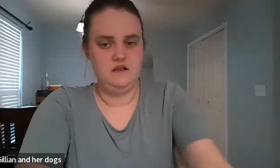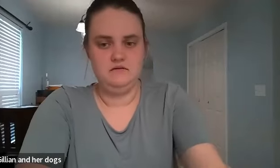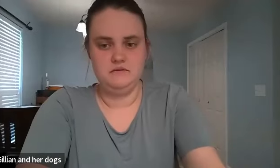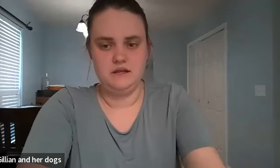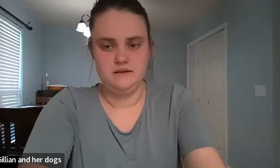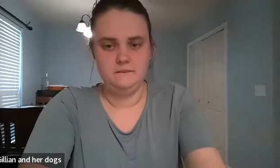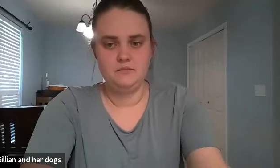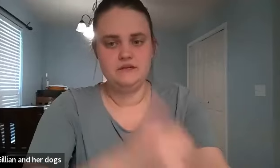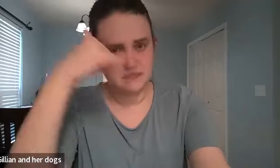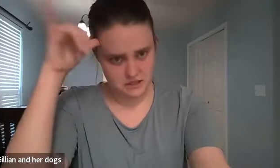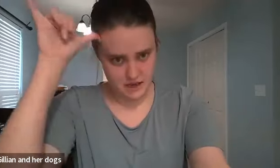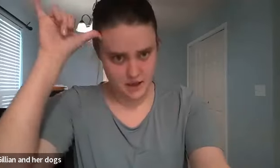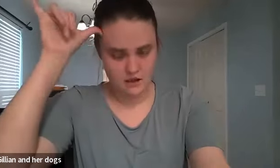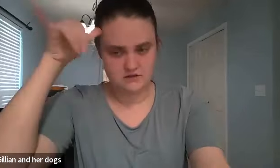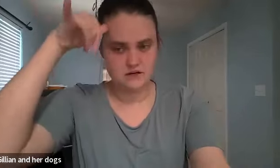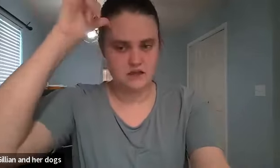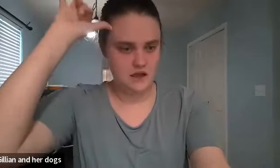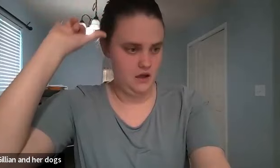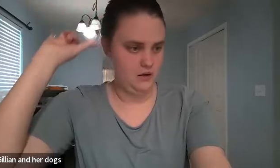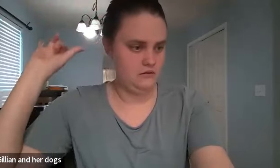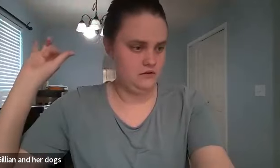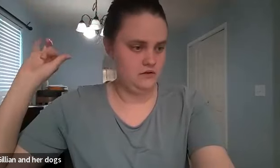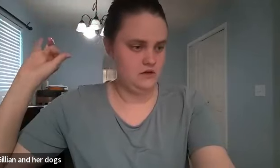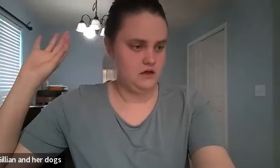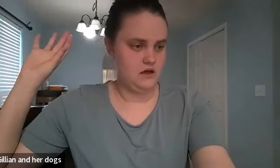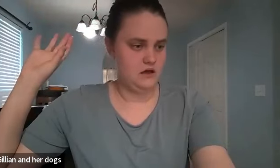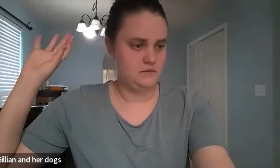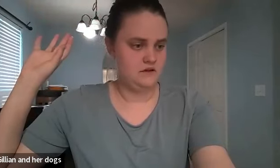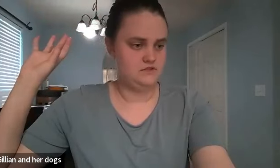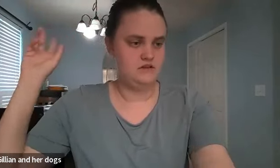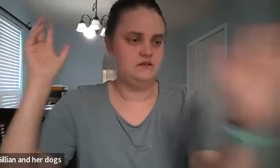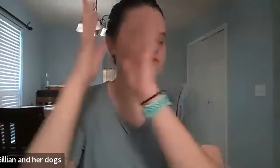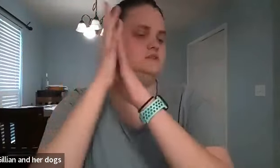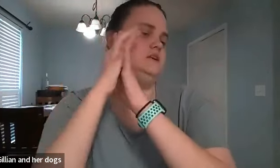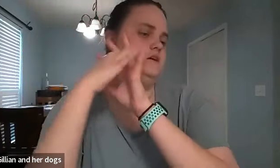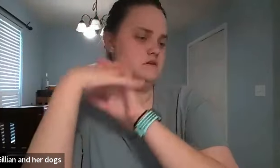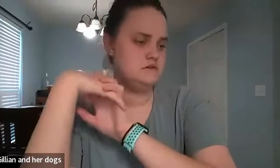All righty. We did our cow. So we had our cow. I'm trying to think if there's any others.